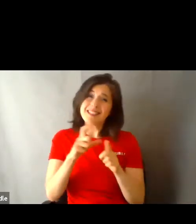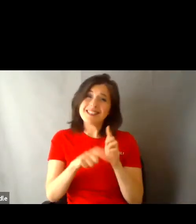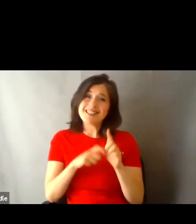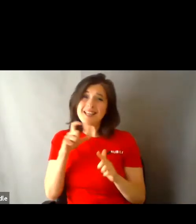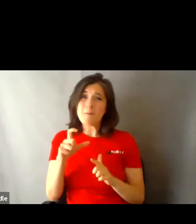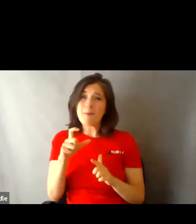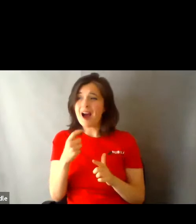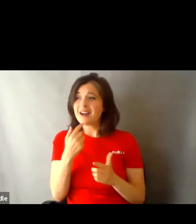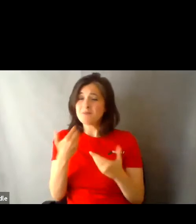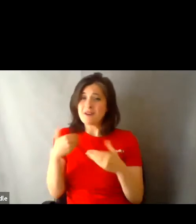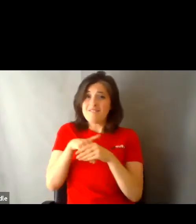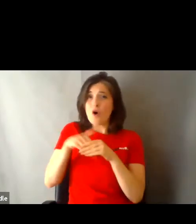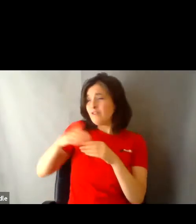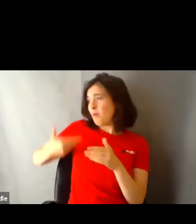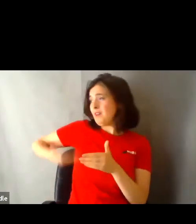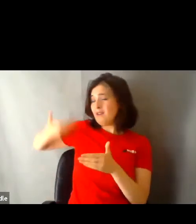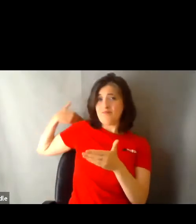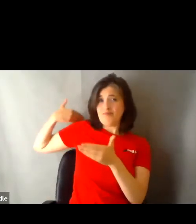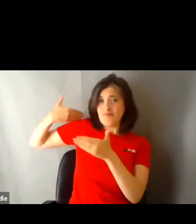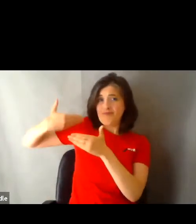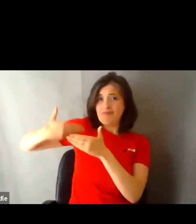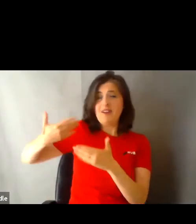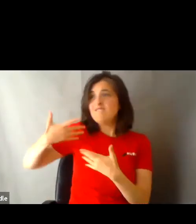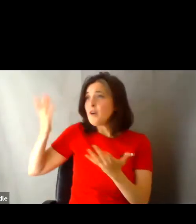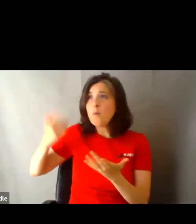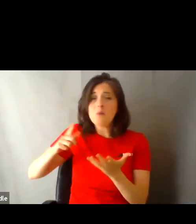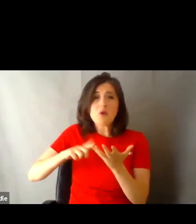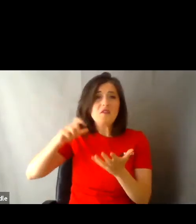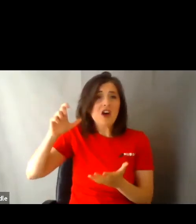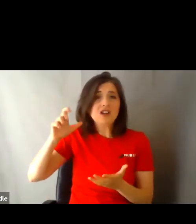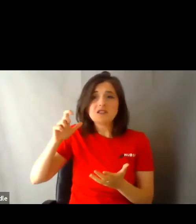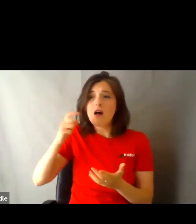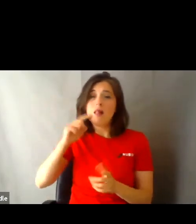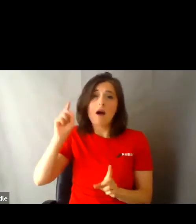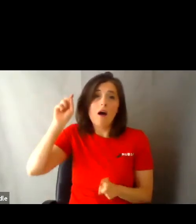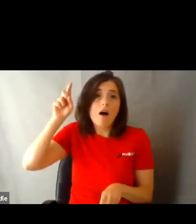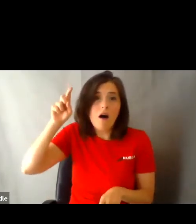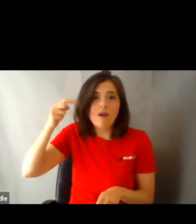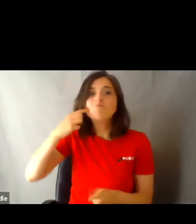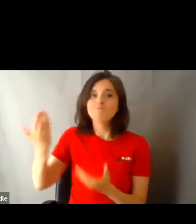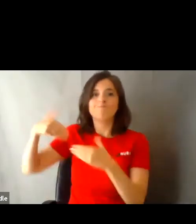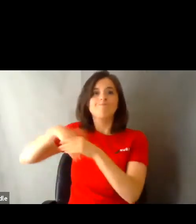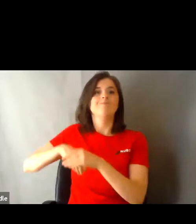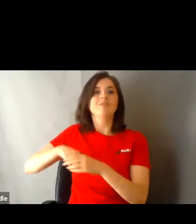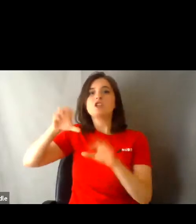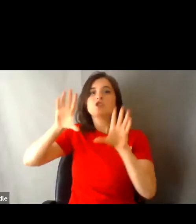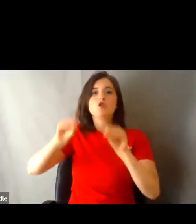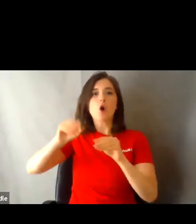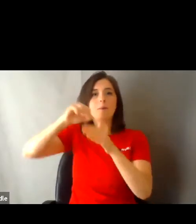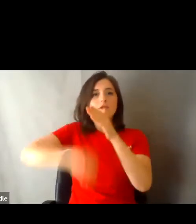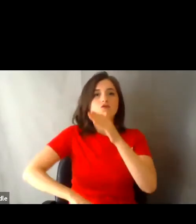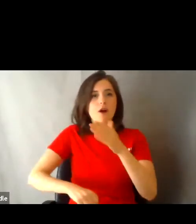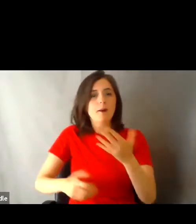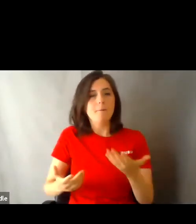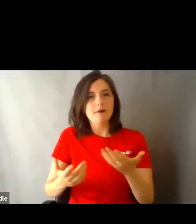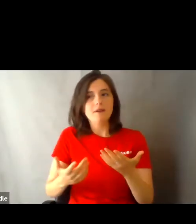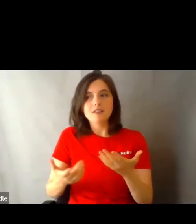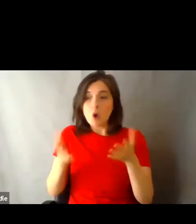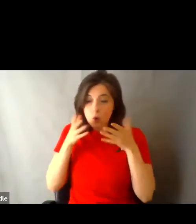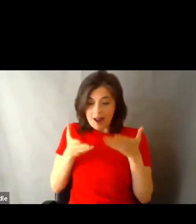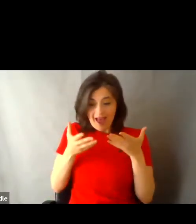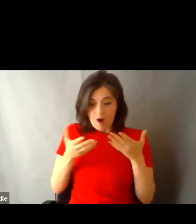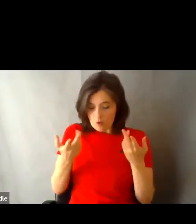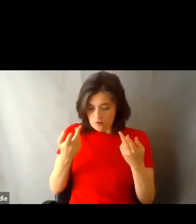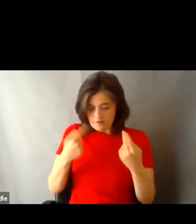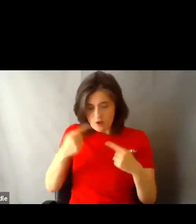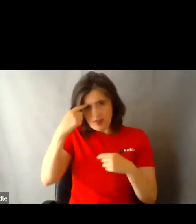universal credit came forward as something that was going to be introduced. And if you look at where we are now, in some ways,